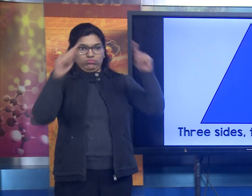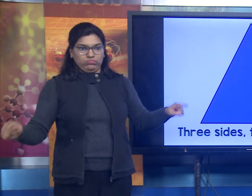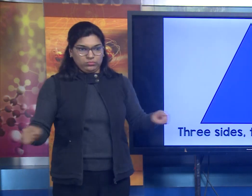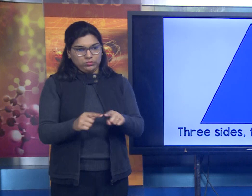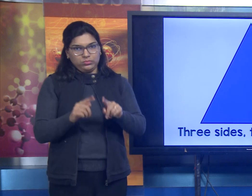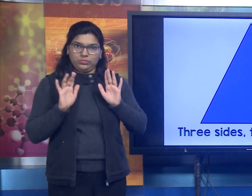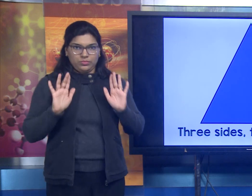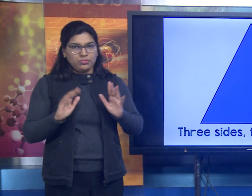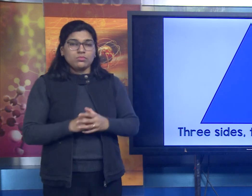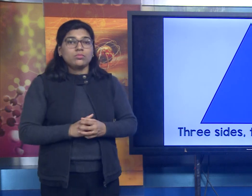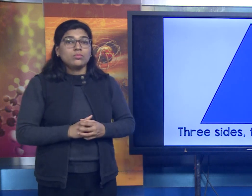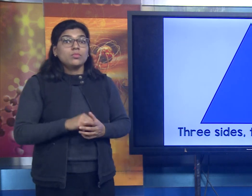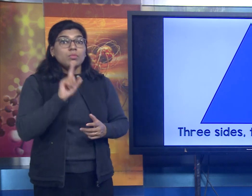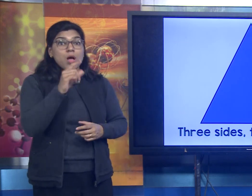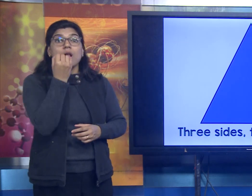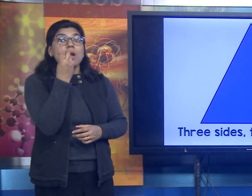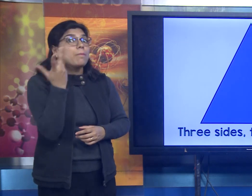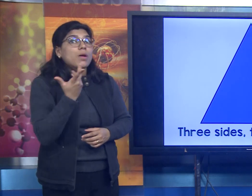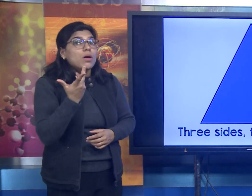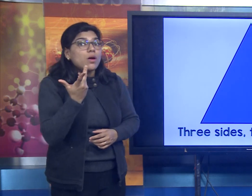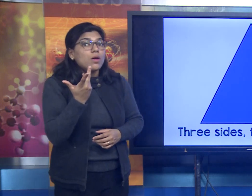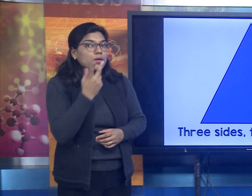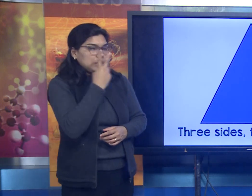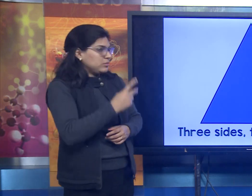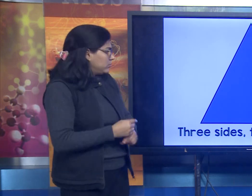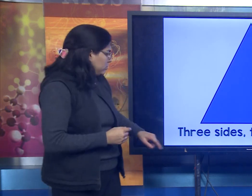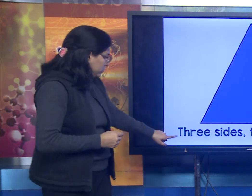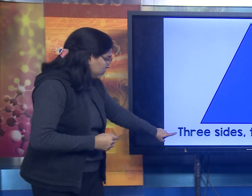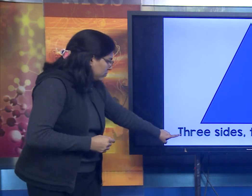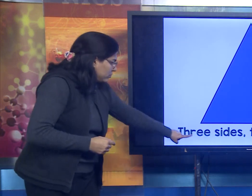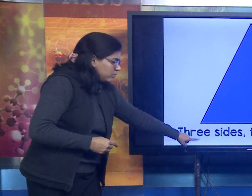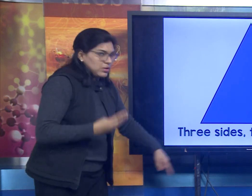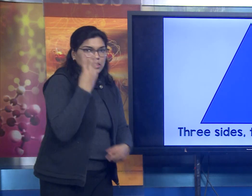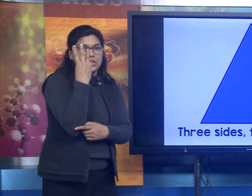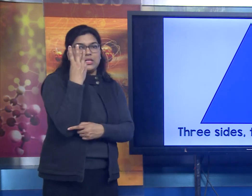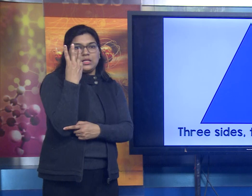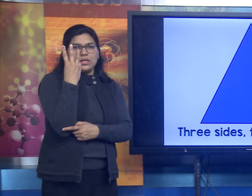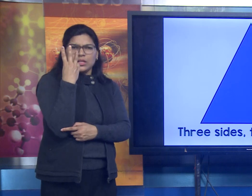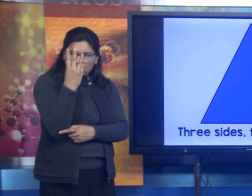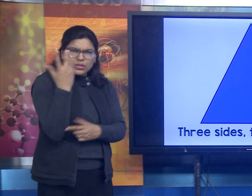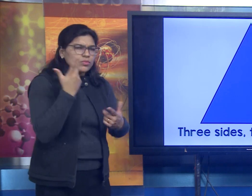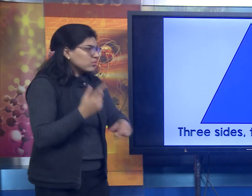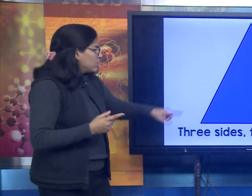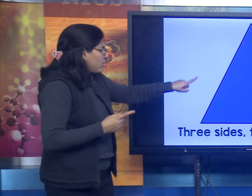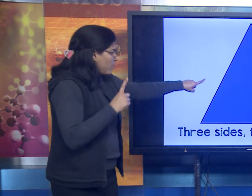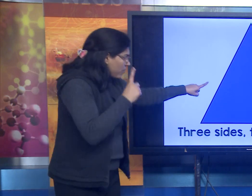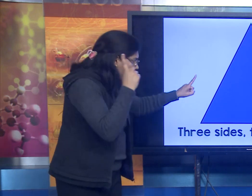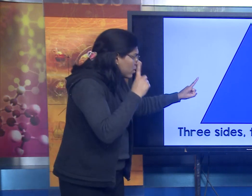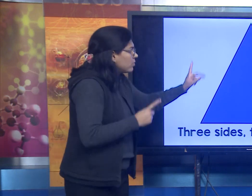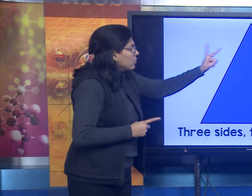Now this is the image of triangle, we all can see. Now see how many lines are there. How many lines are there